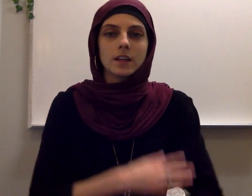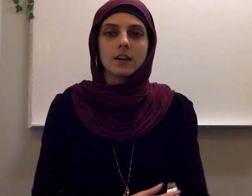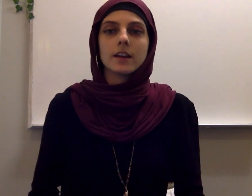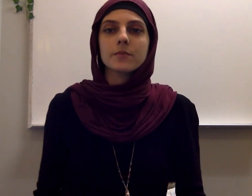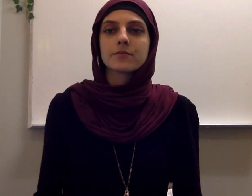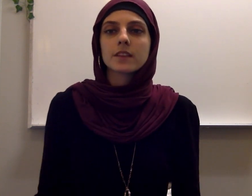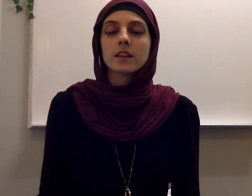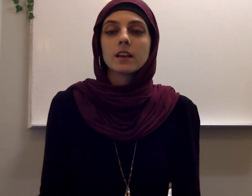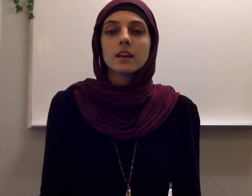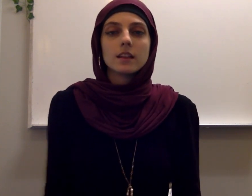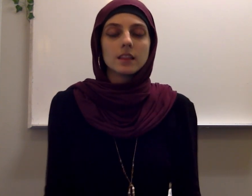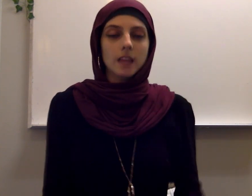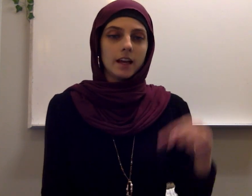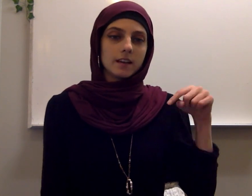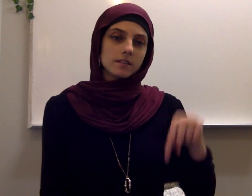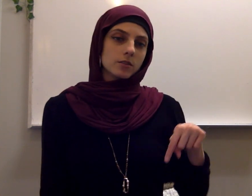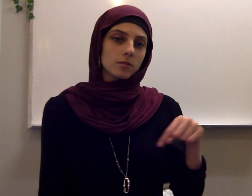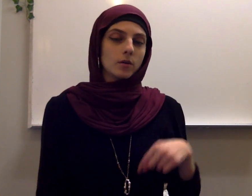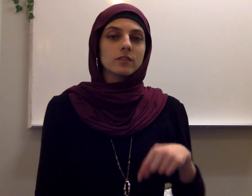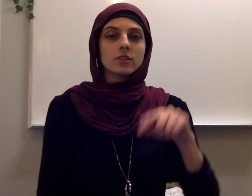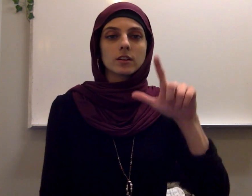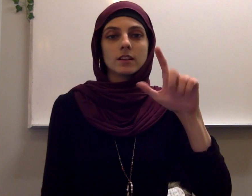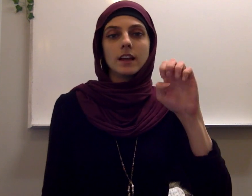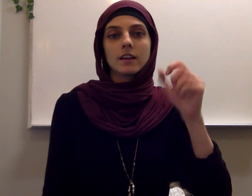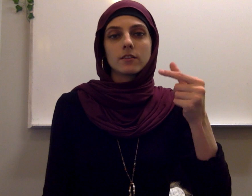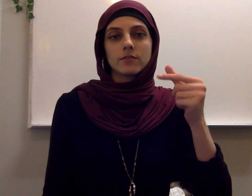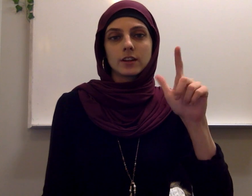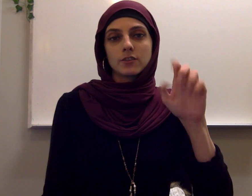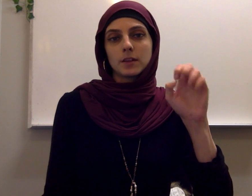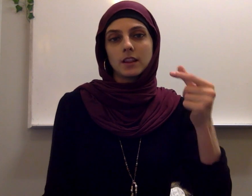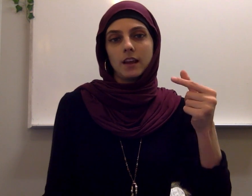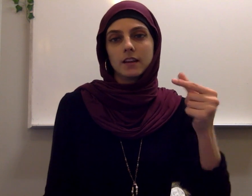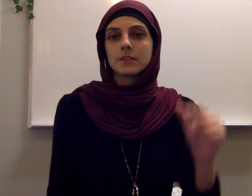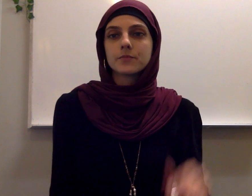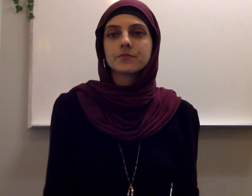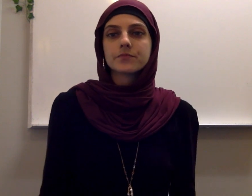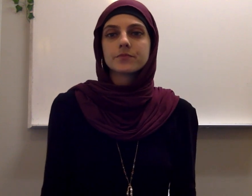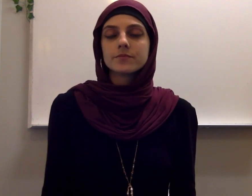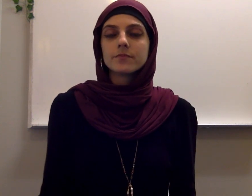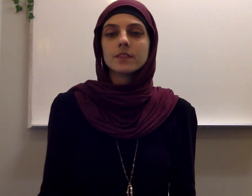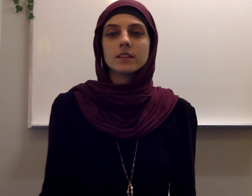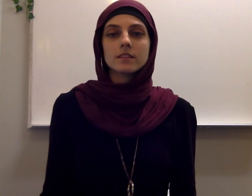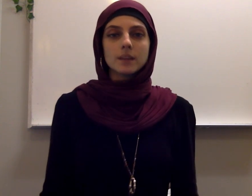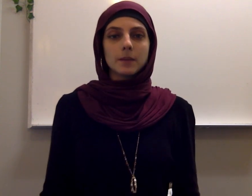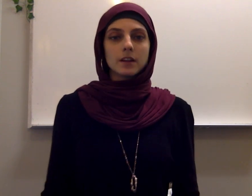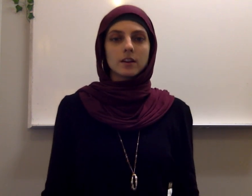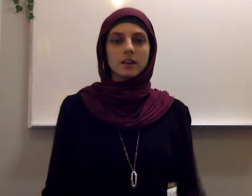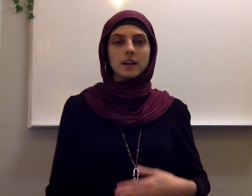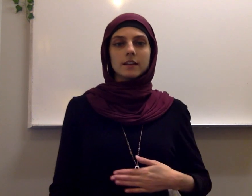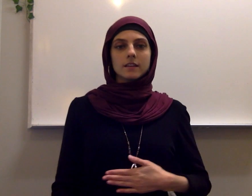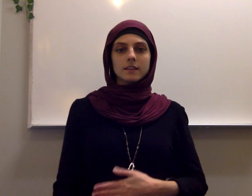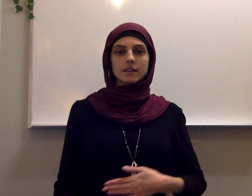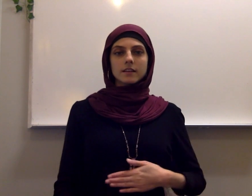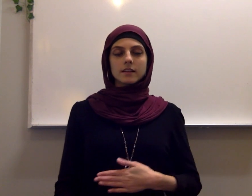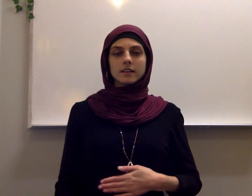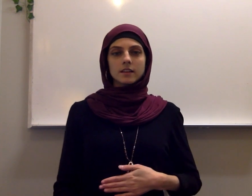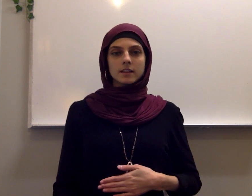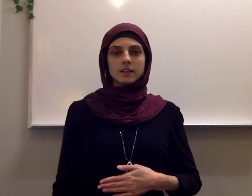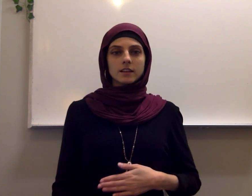area. Leg, you can point to your leg, finger spell leg. Stomach or gut,